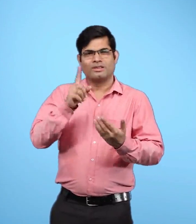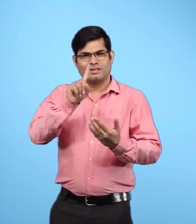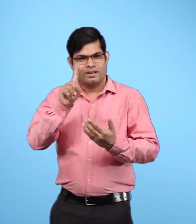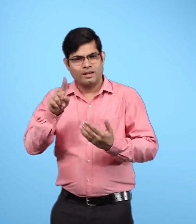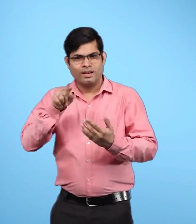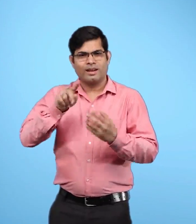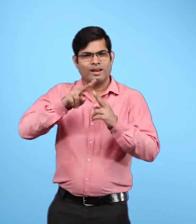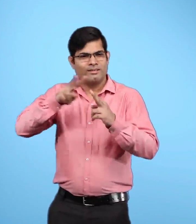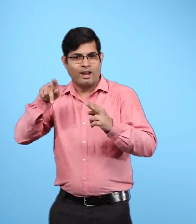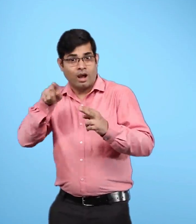shoes.